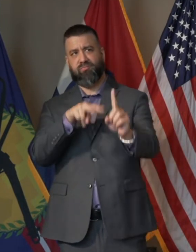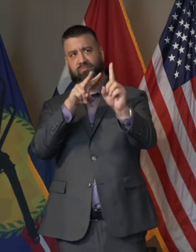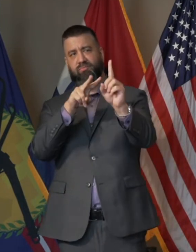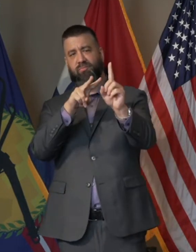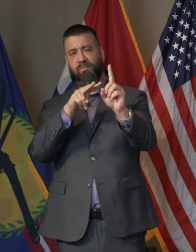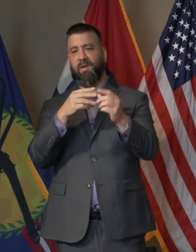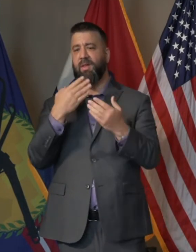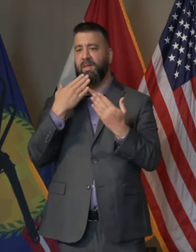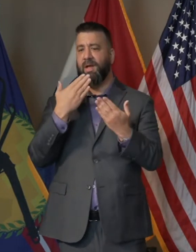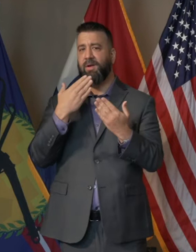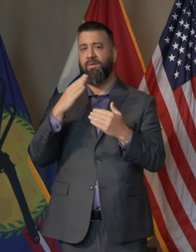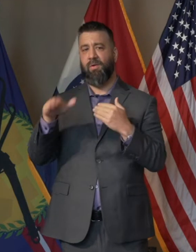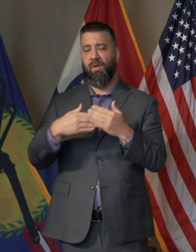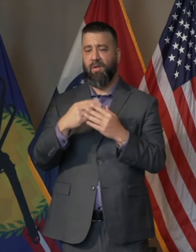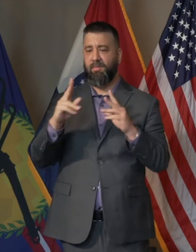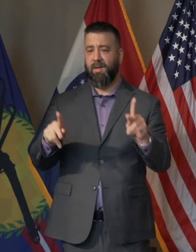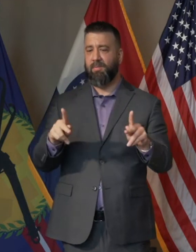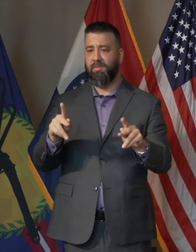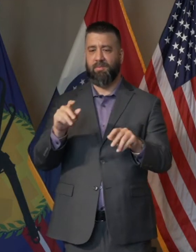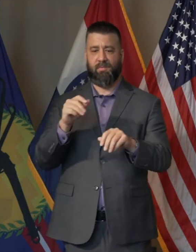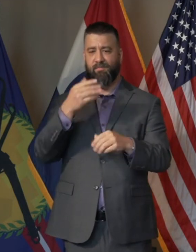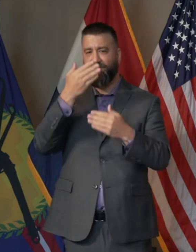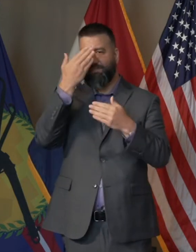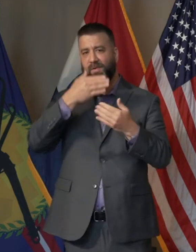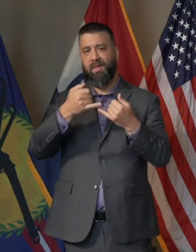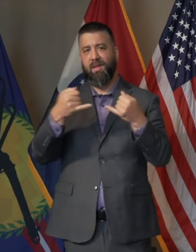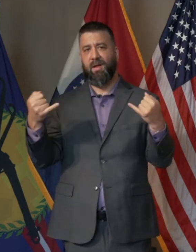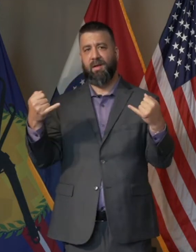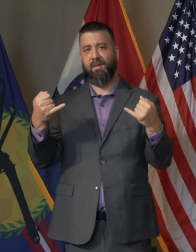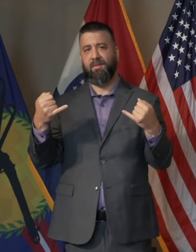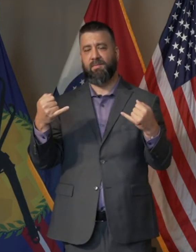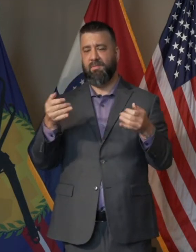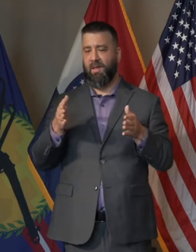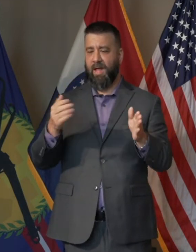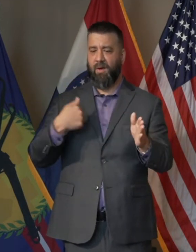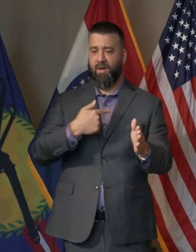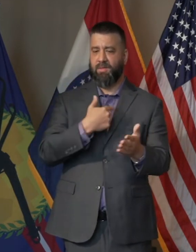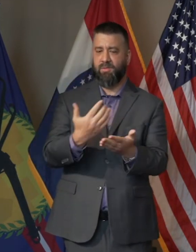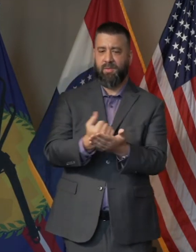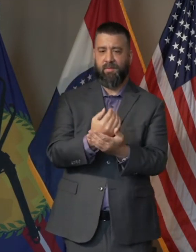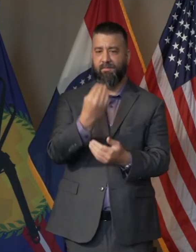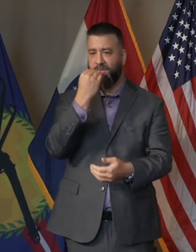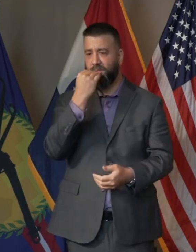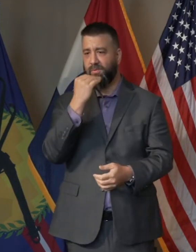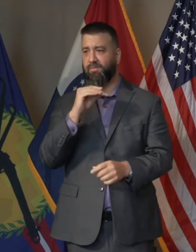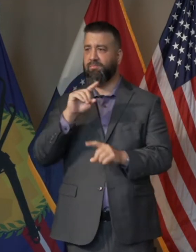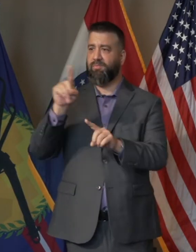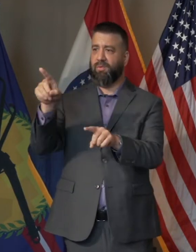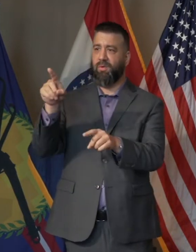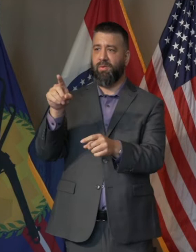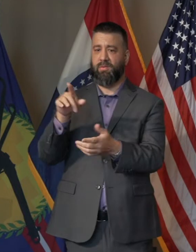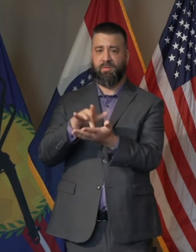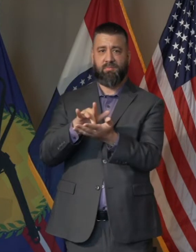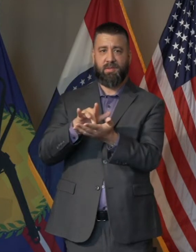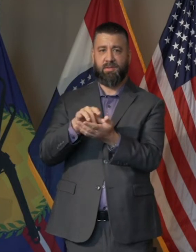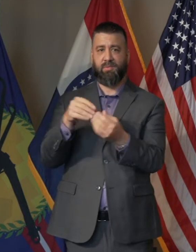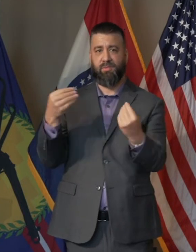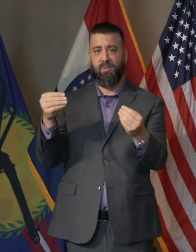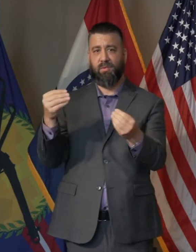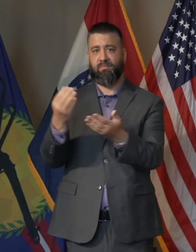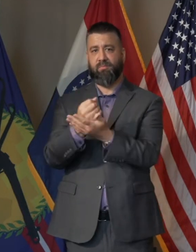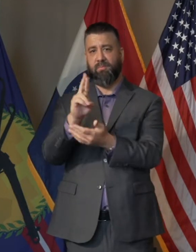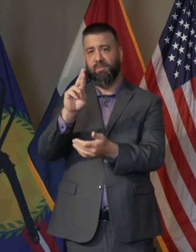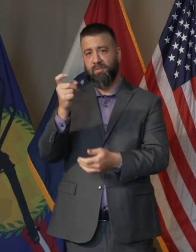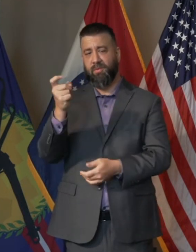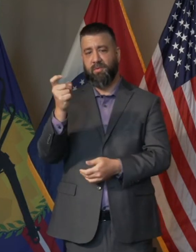frontline workers, those who are allowing us to be able to get groceries, to be able to get medications at a pharmacy, to be able to fill our cars with gas,